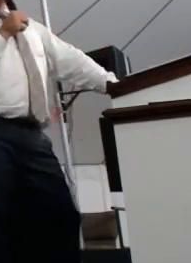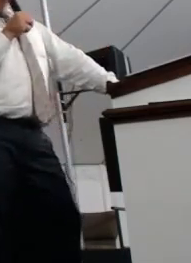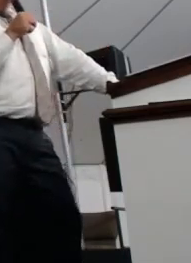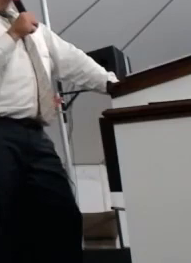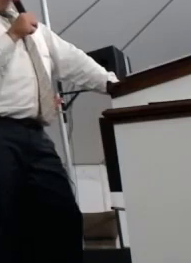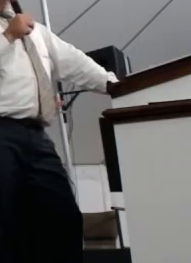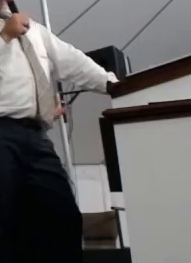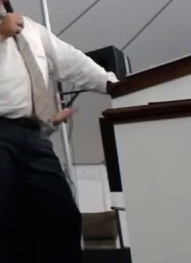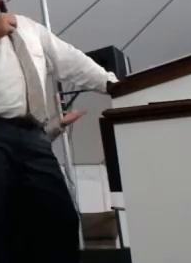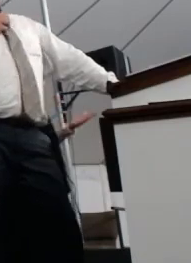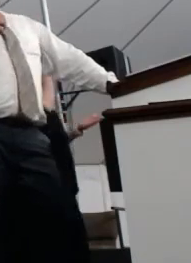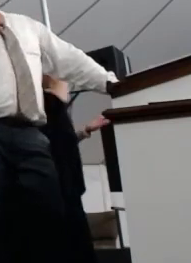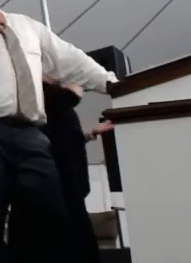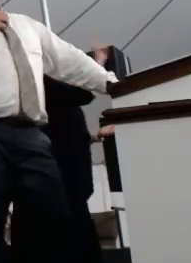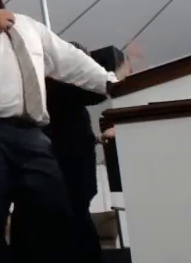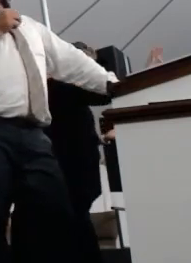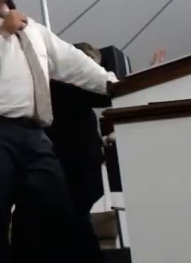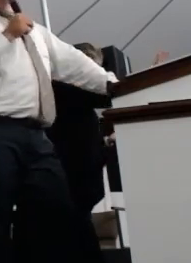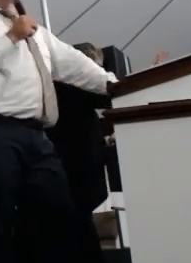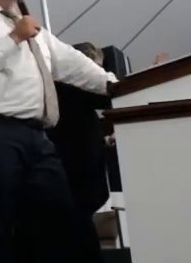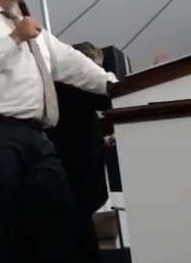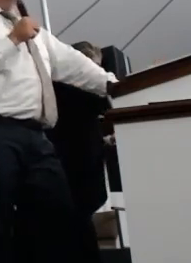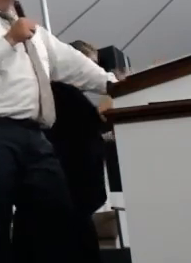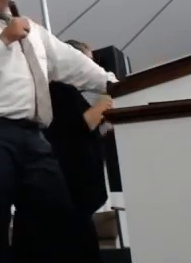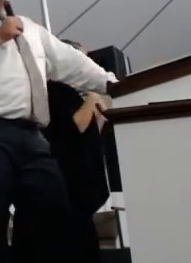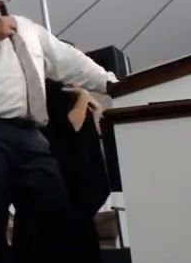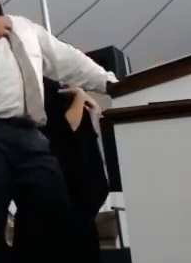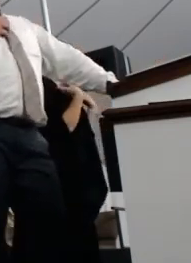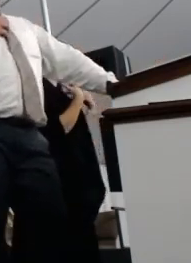is a salve. It is an ointment.